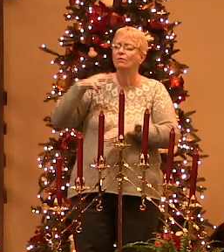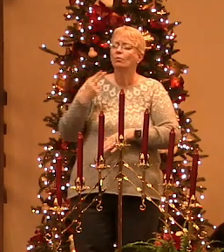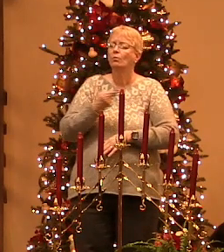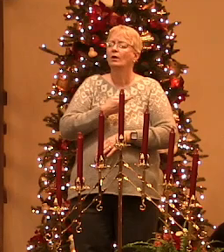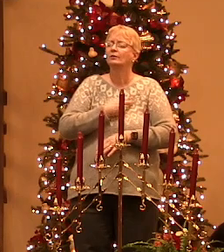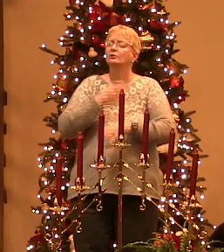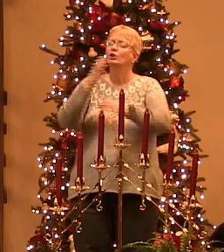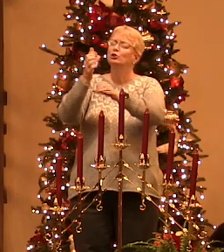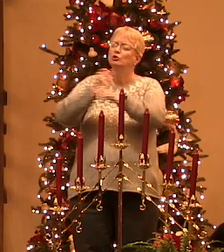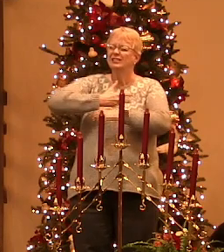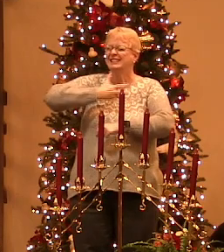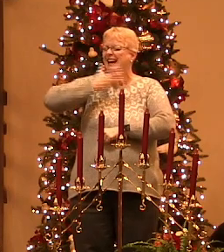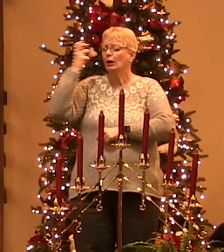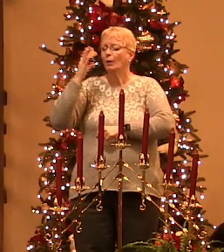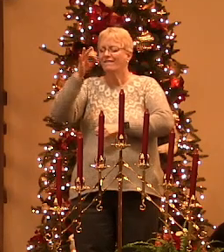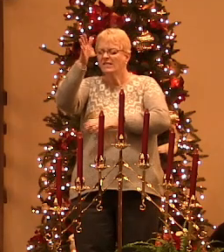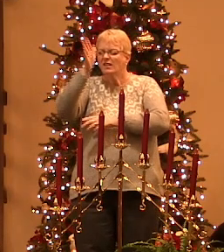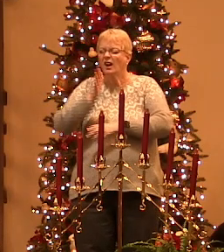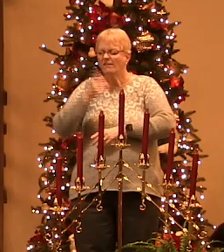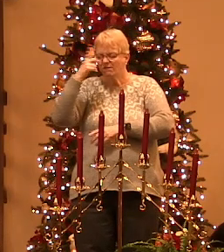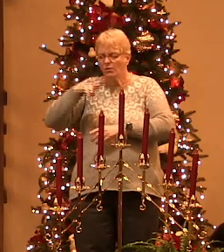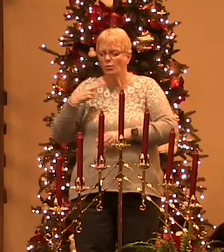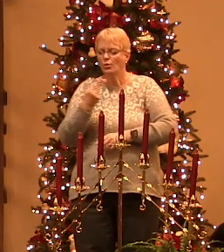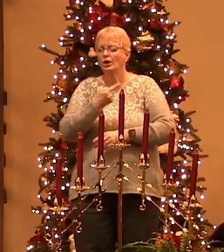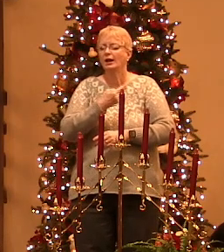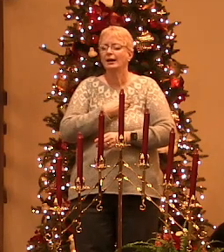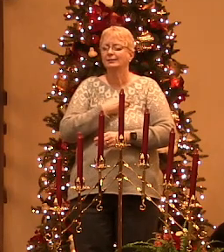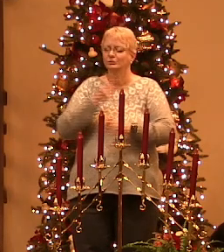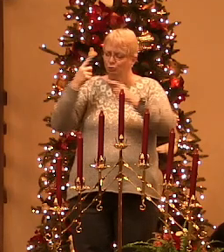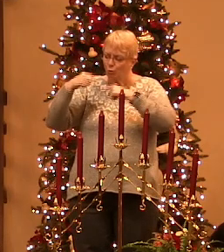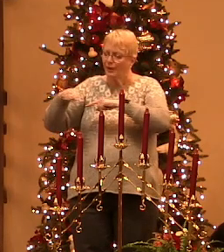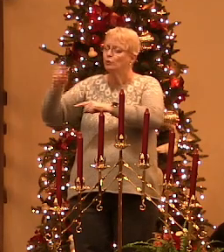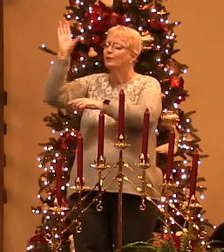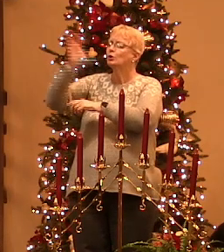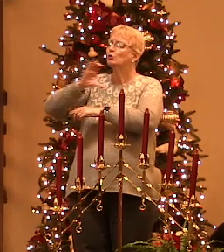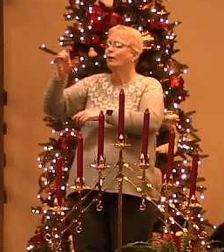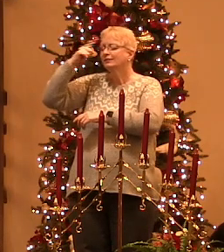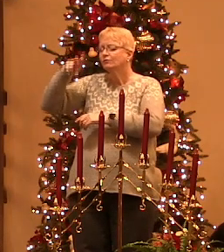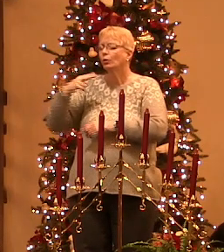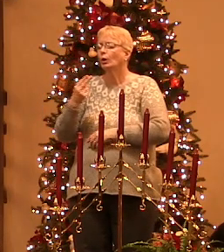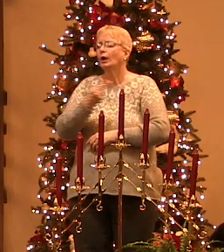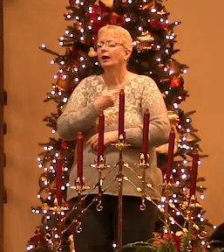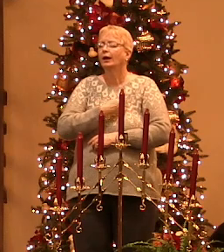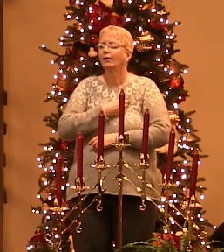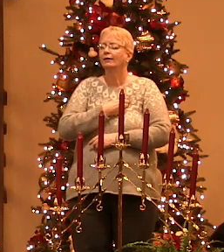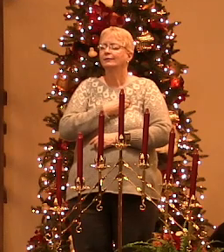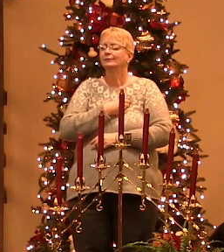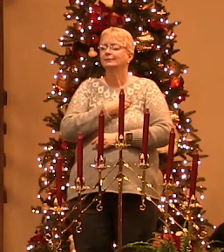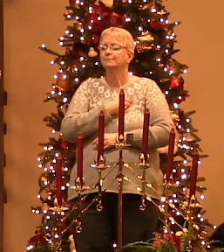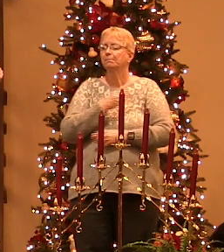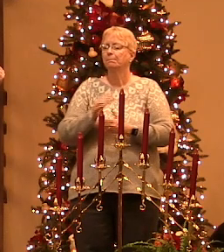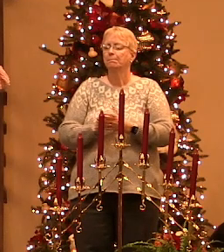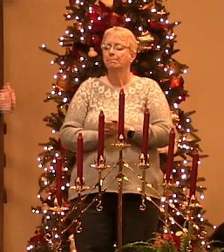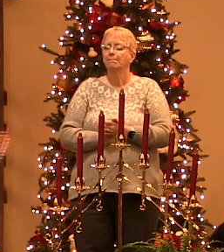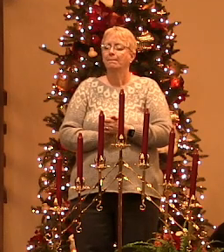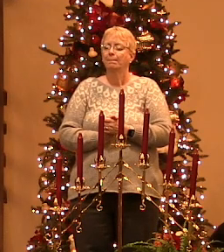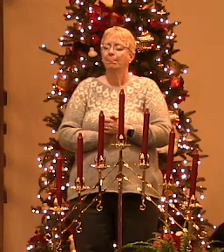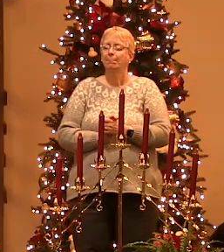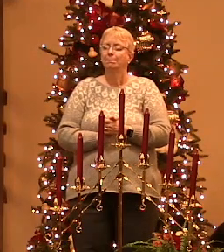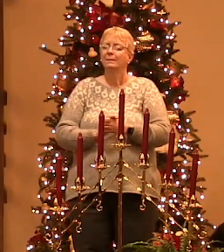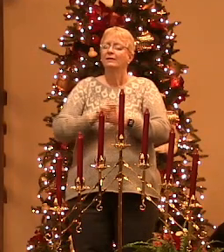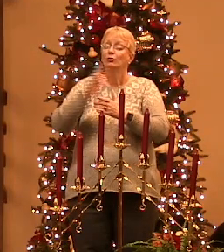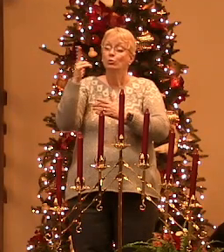You took the wrath of God in our place. We're at the foot of the cross. Our sins are going from us to you.